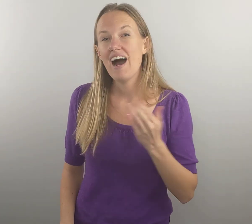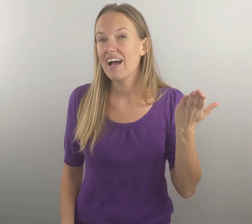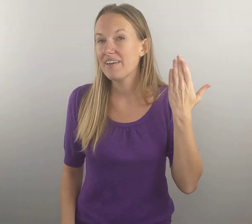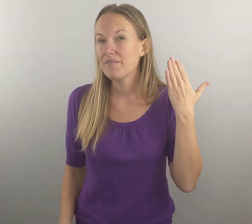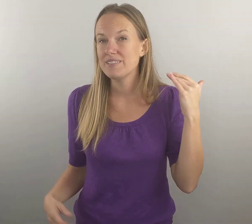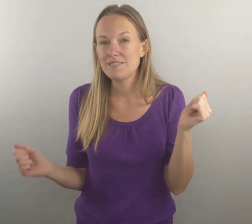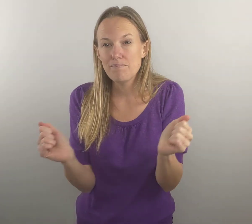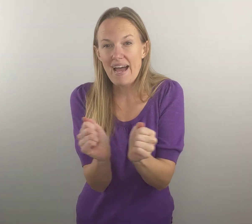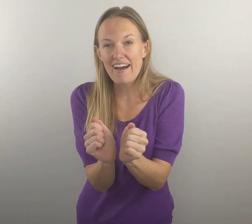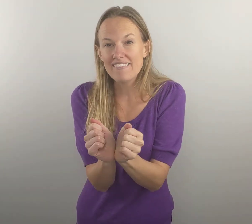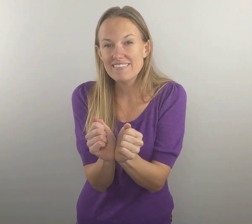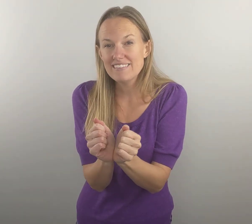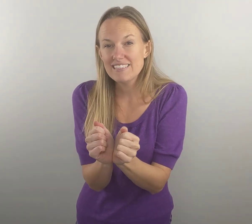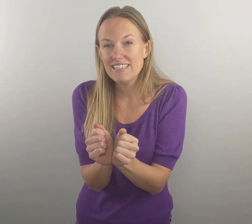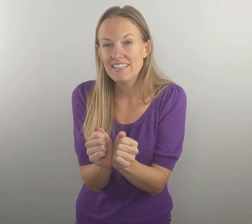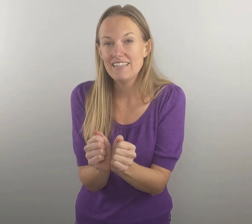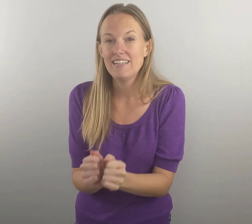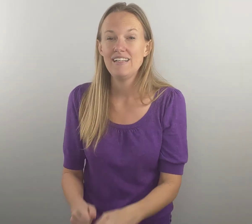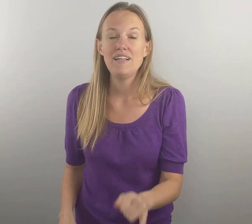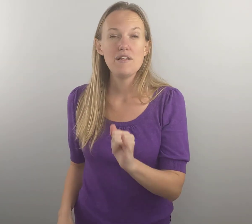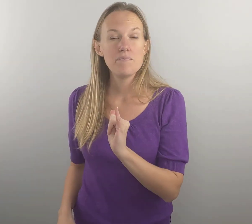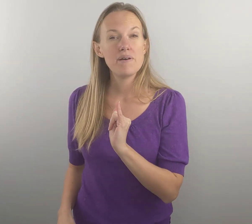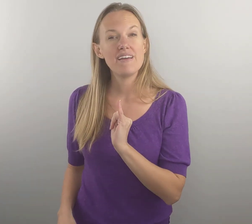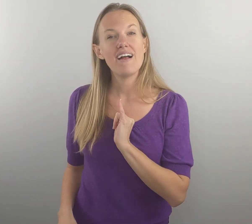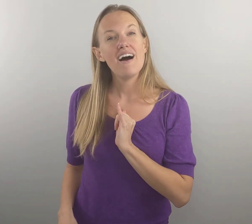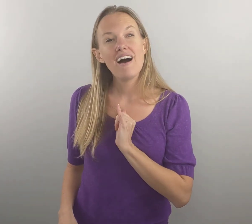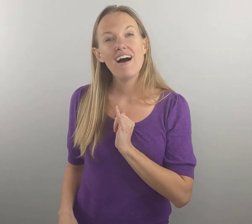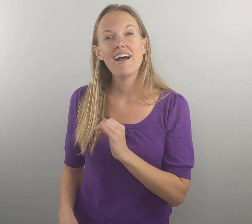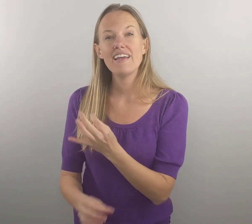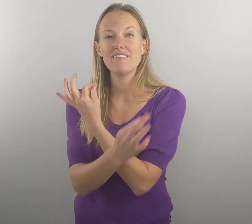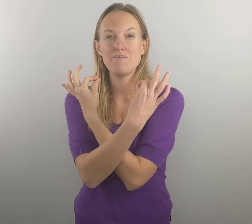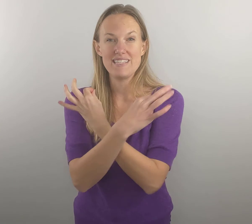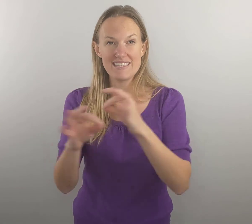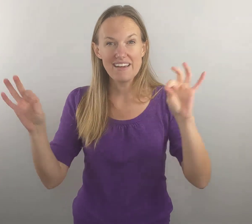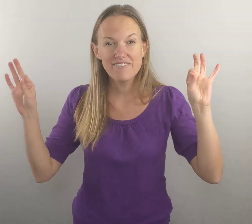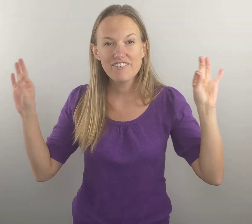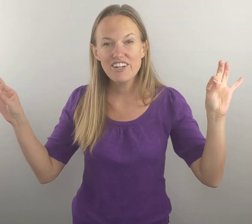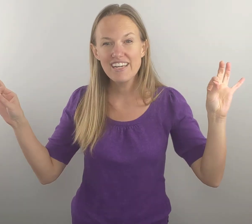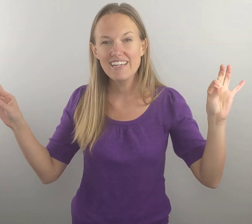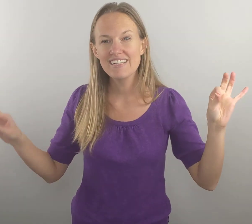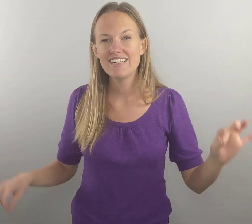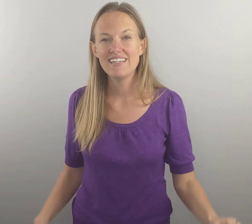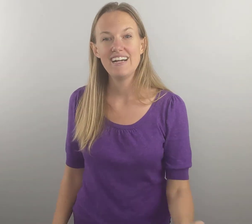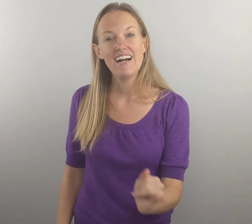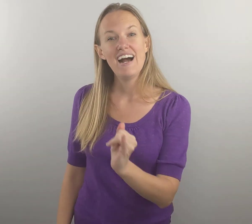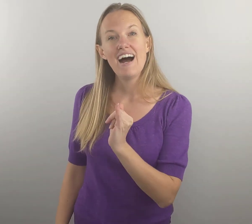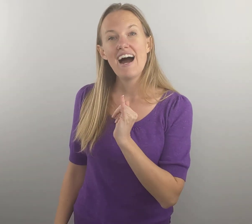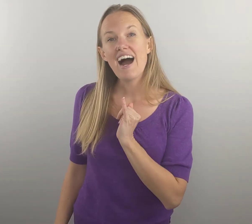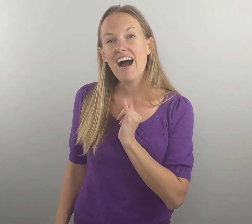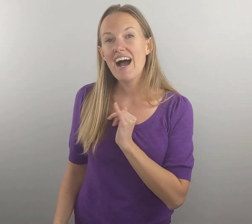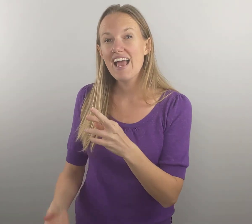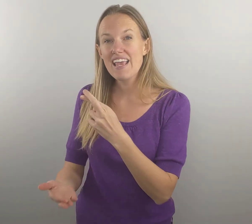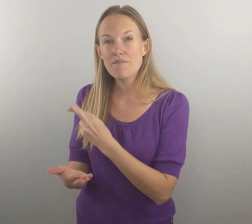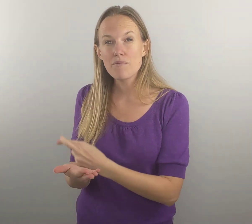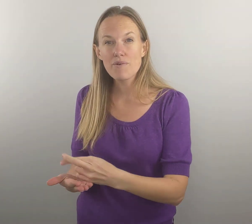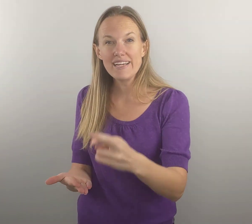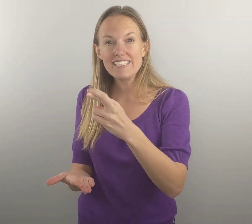I was bound, but I have been set free. I am